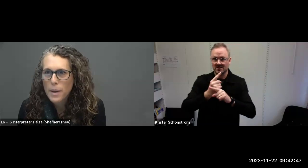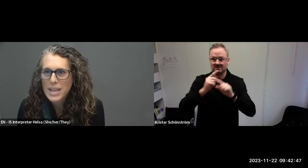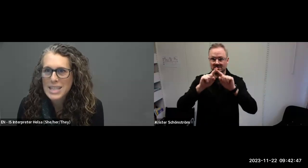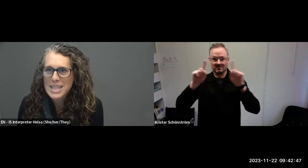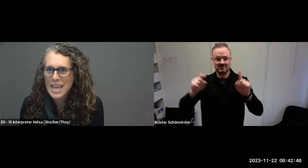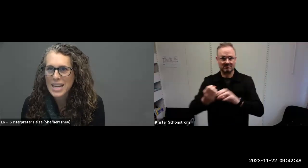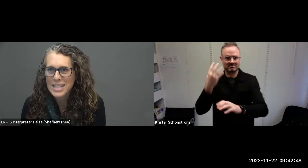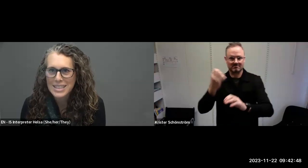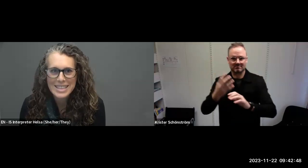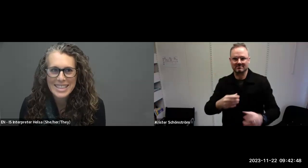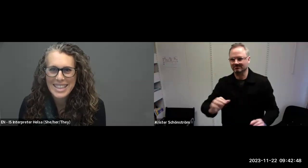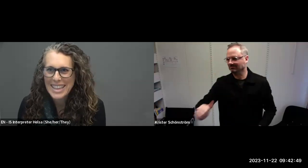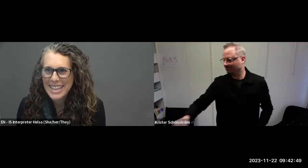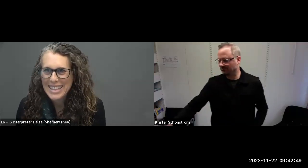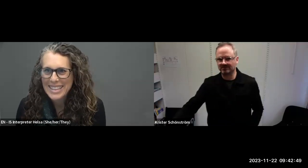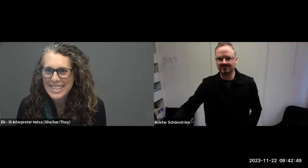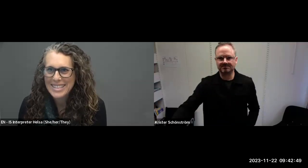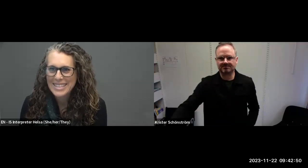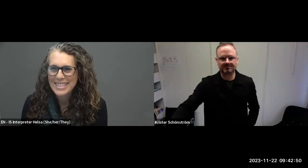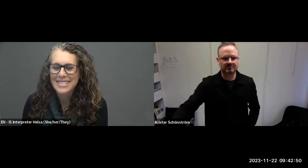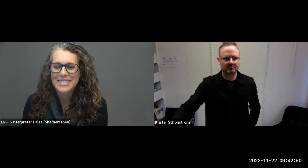Hopefully everybody can see that.